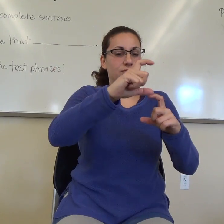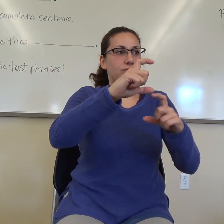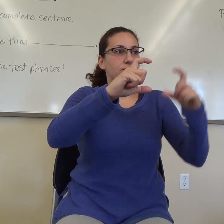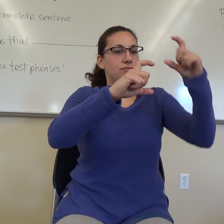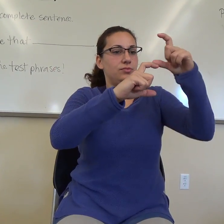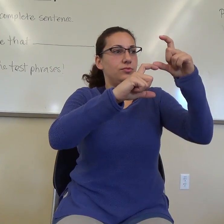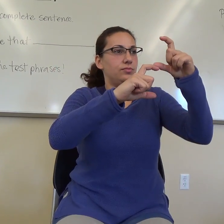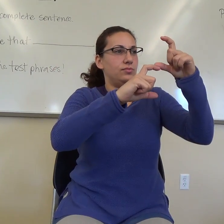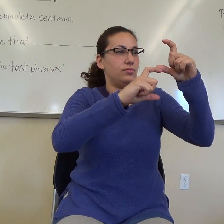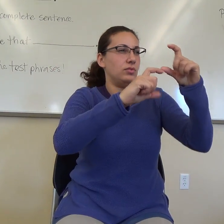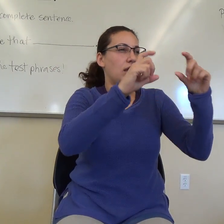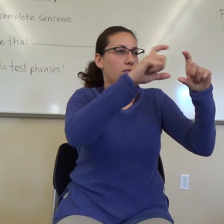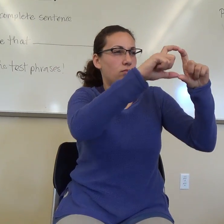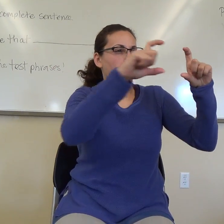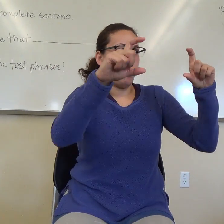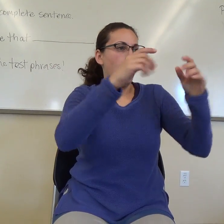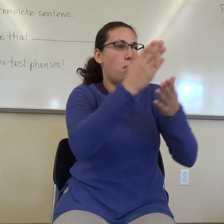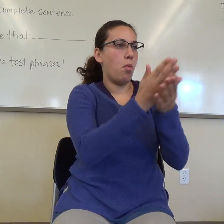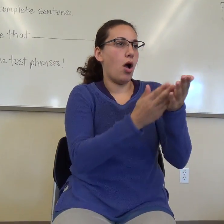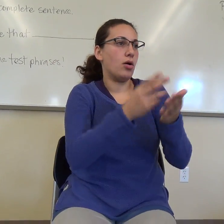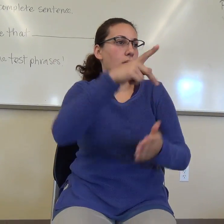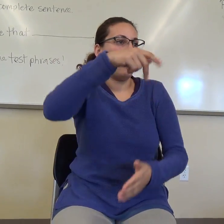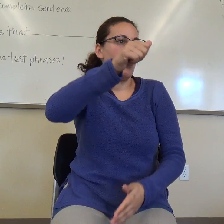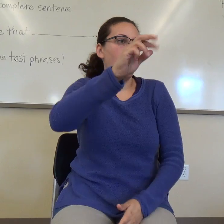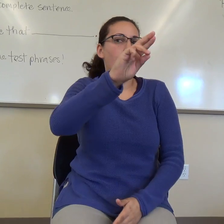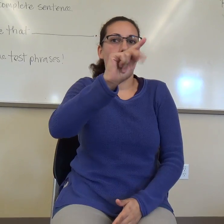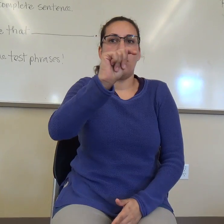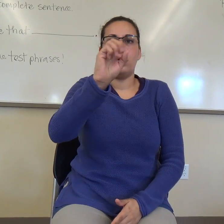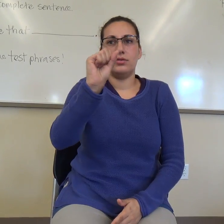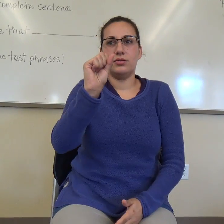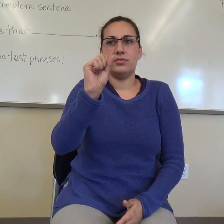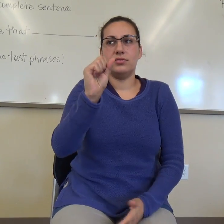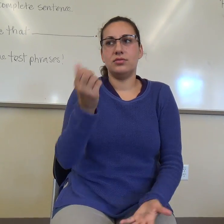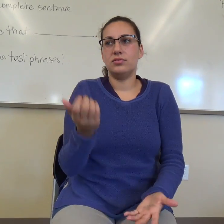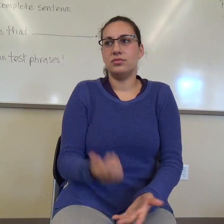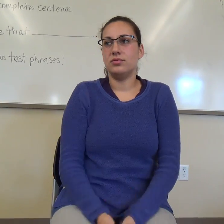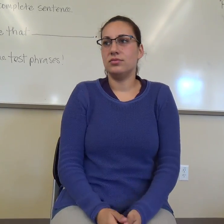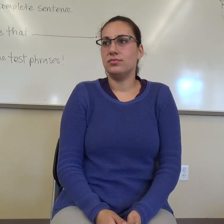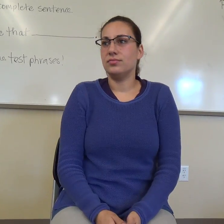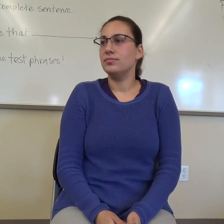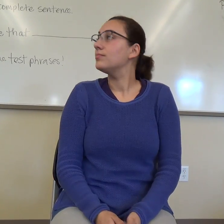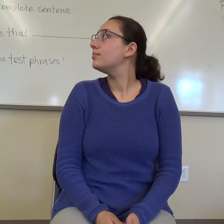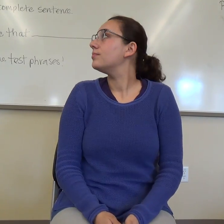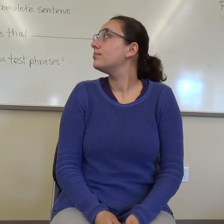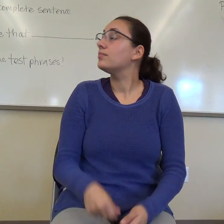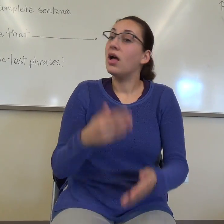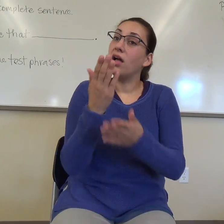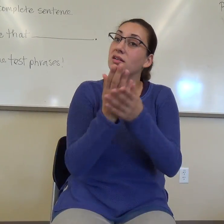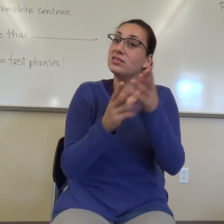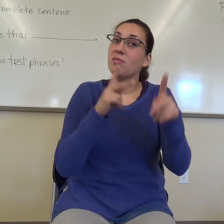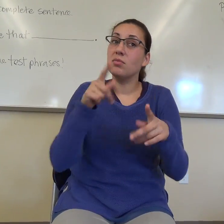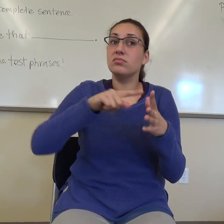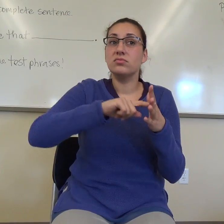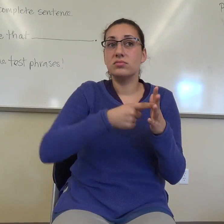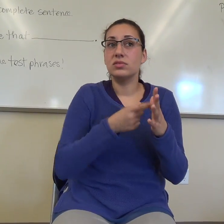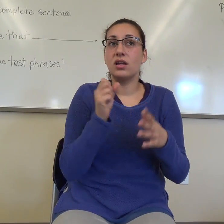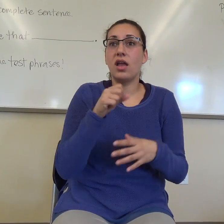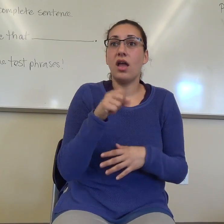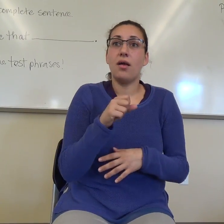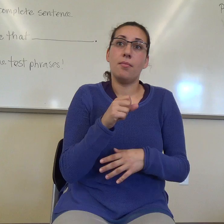up. This is just the introduction, we don't really have to worry about that, except some people did start out by saying, many people celebrate